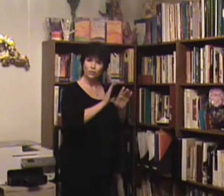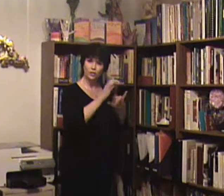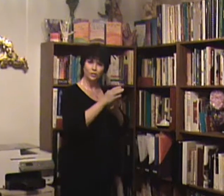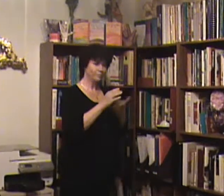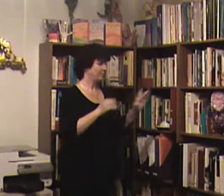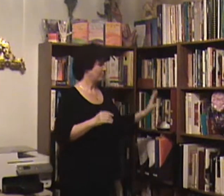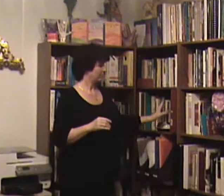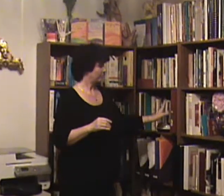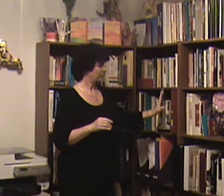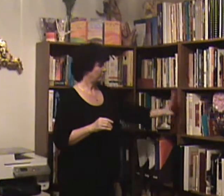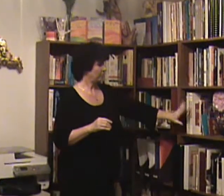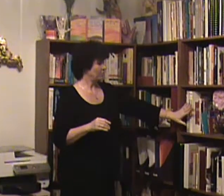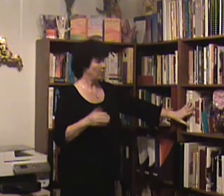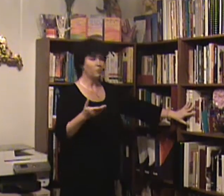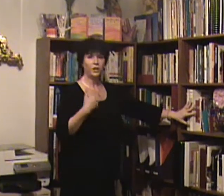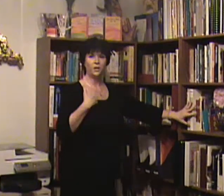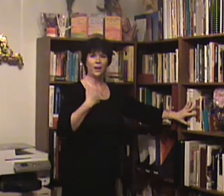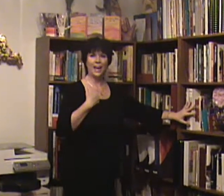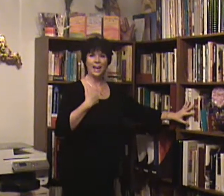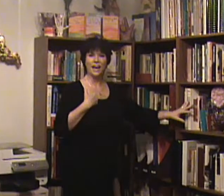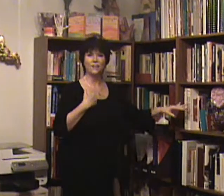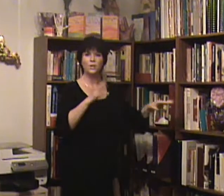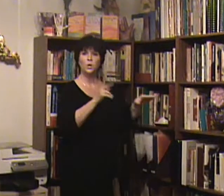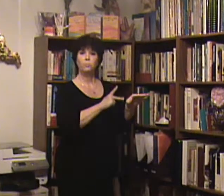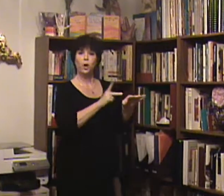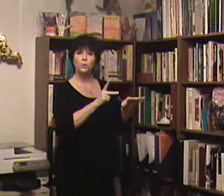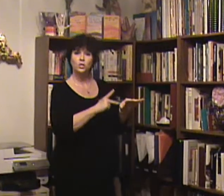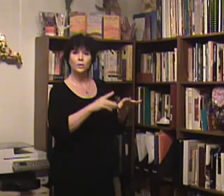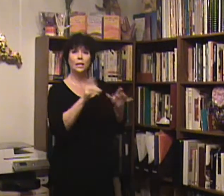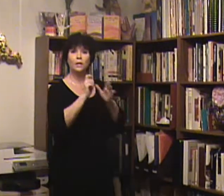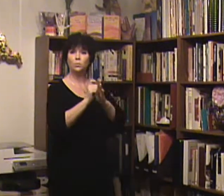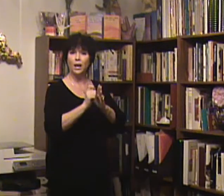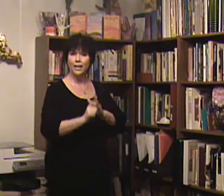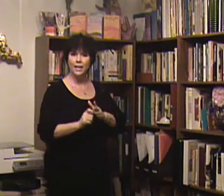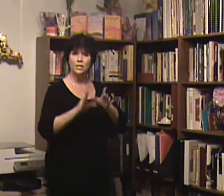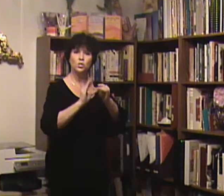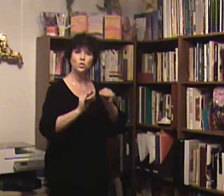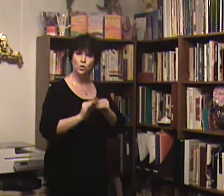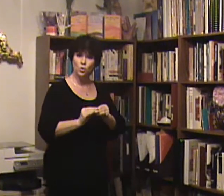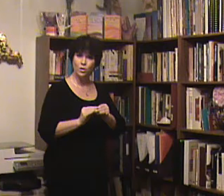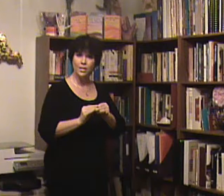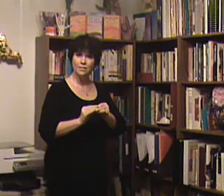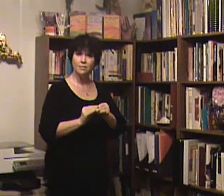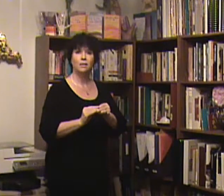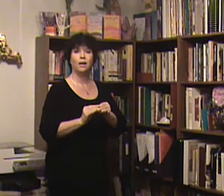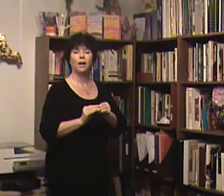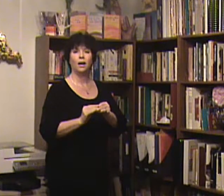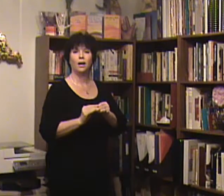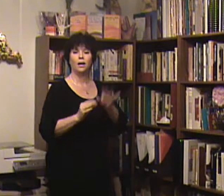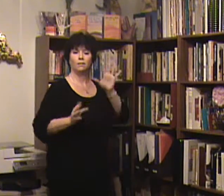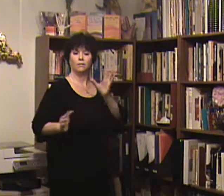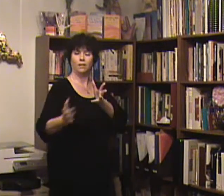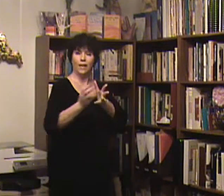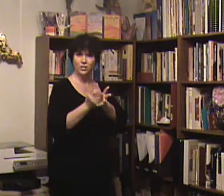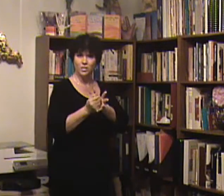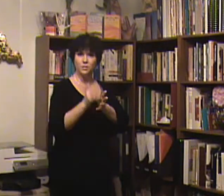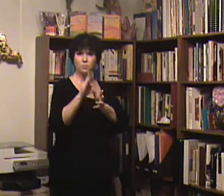culture. Over here I have poetry, writings, stories, collections